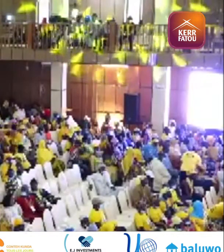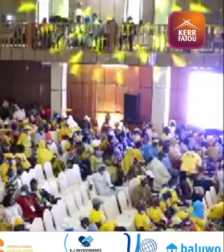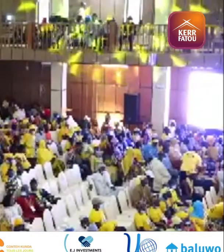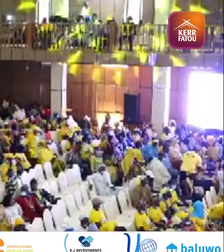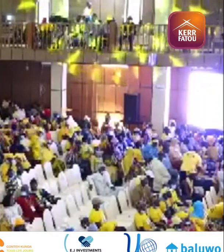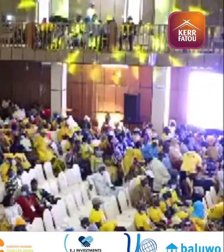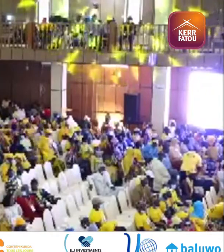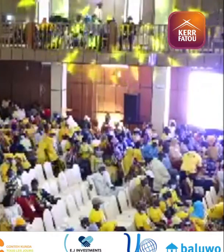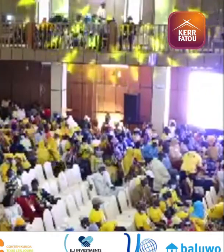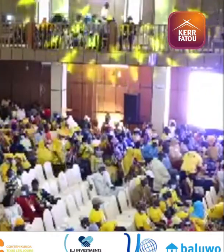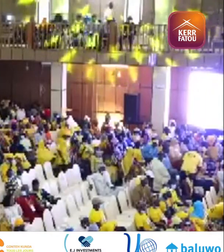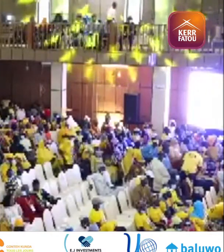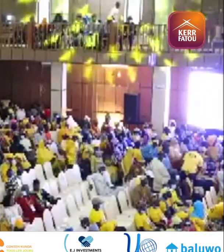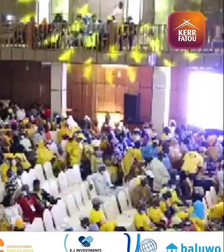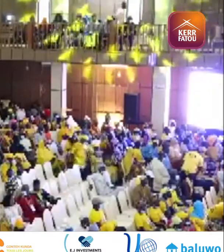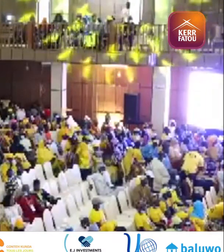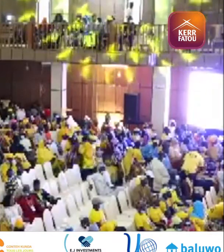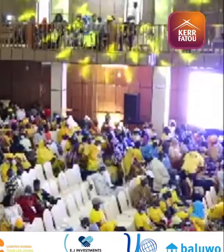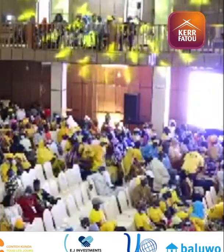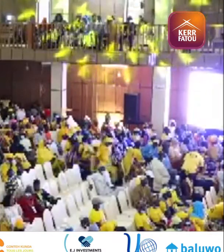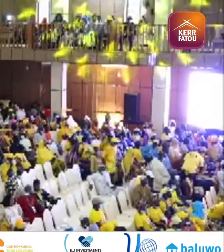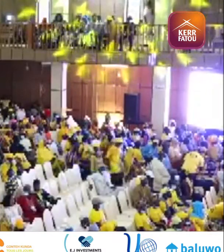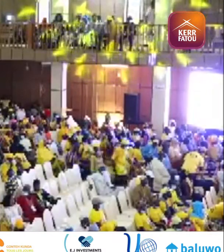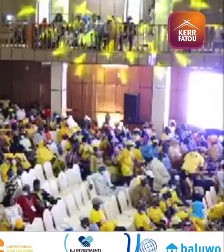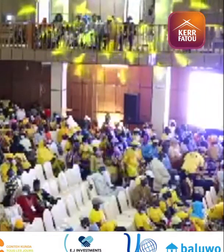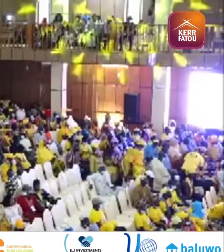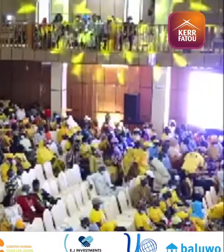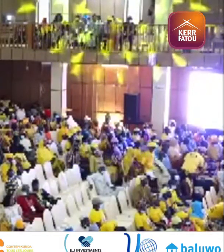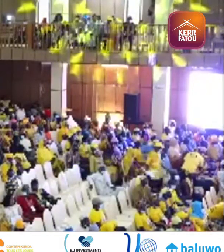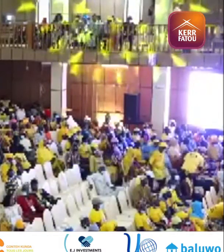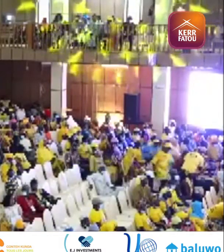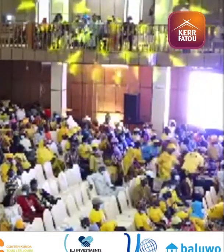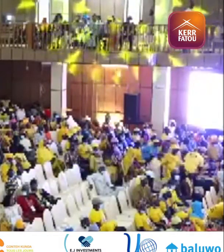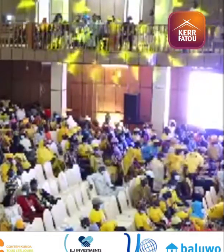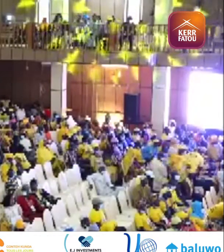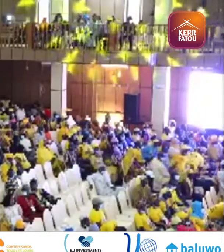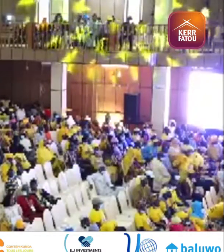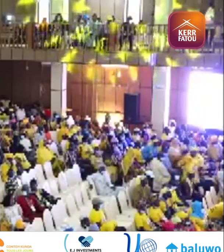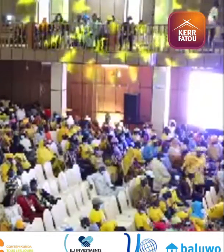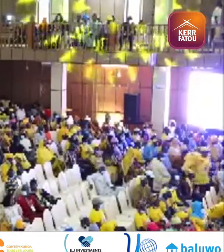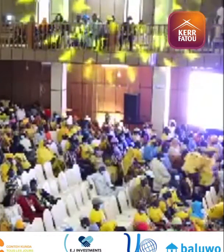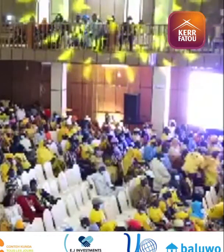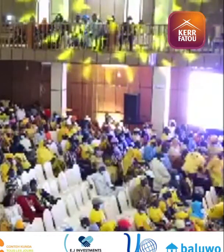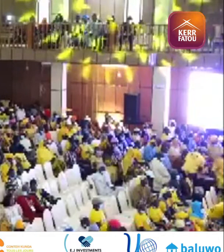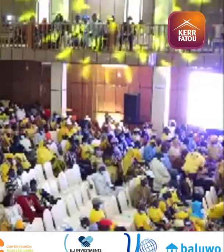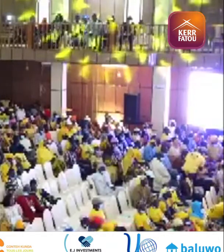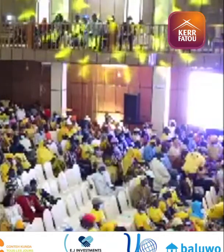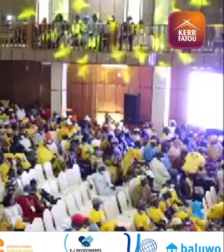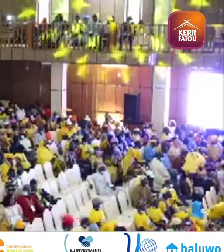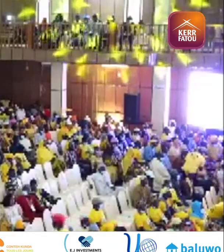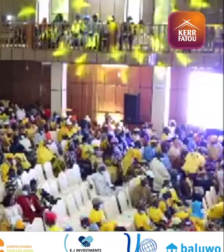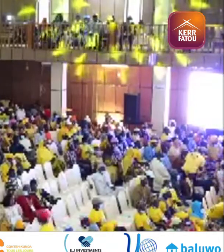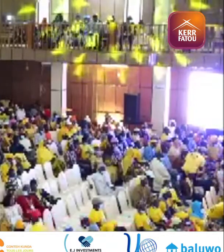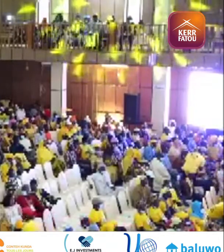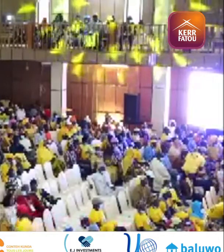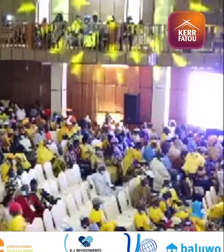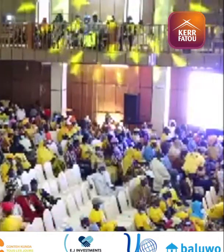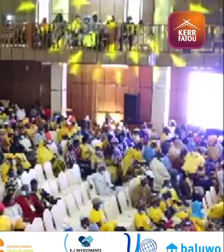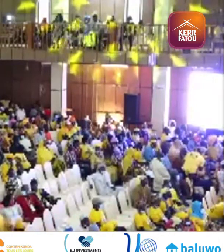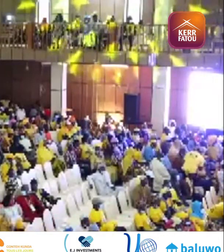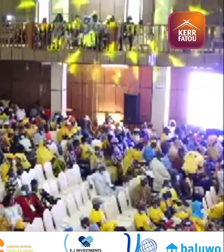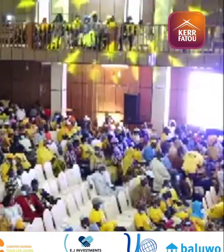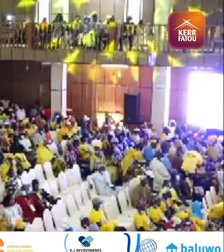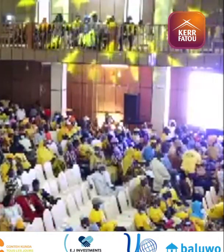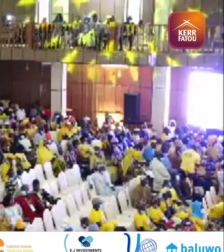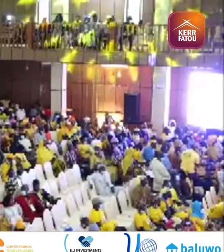Quinala. I know as a fact that they embarked on fundraising activities in the Greater